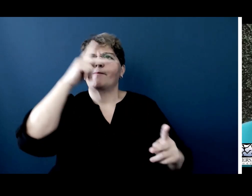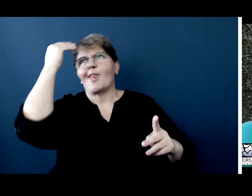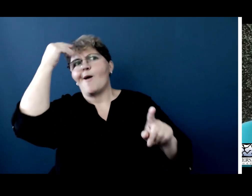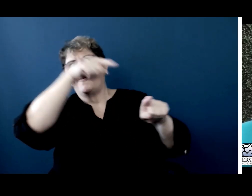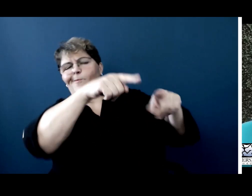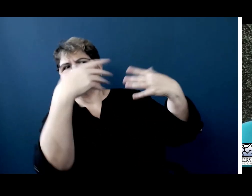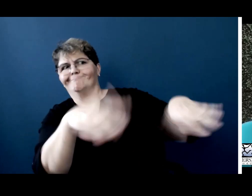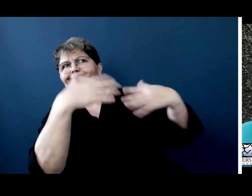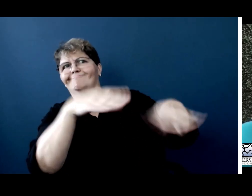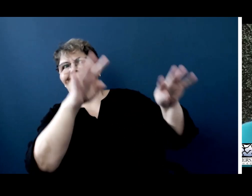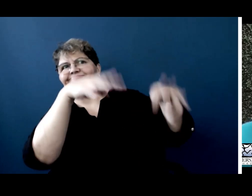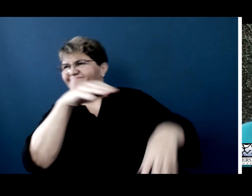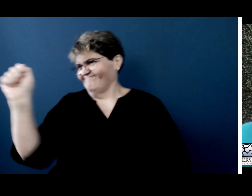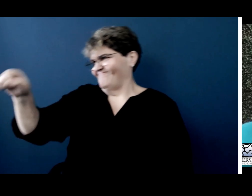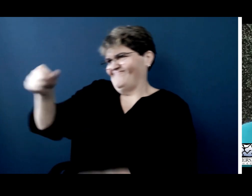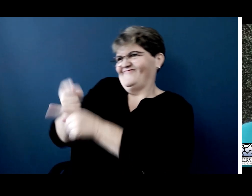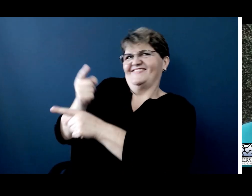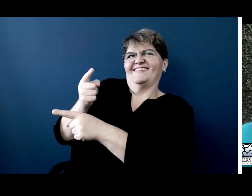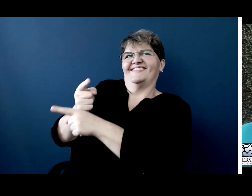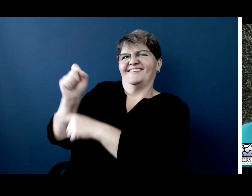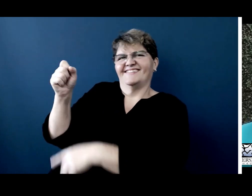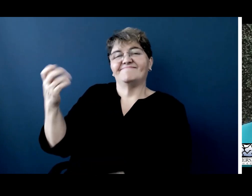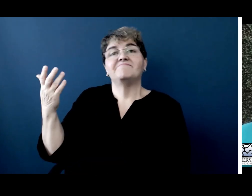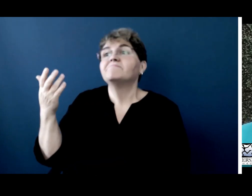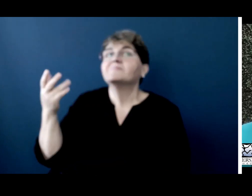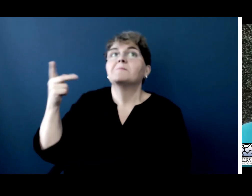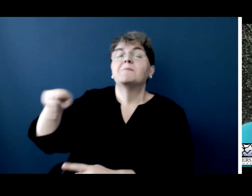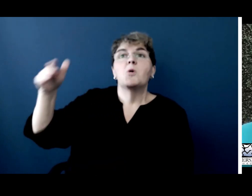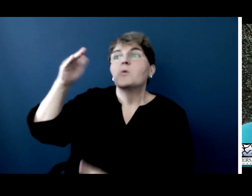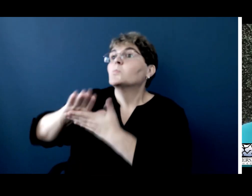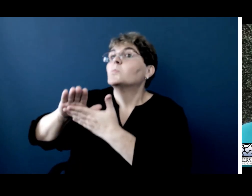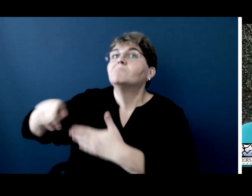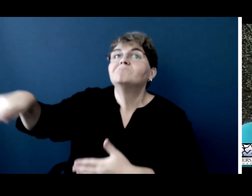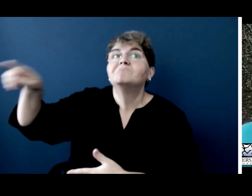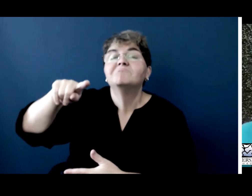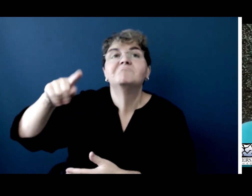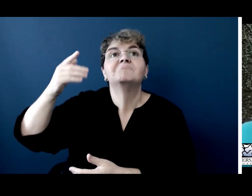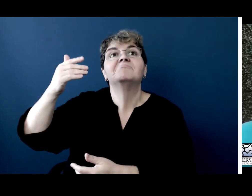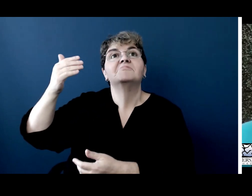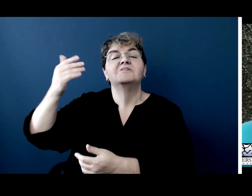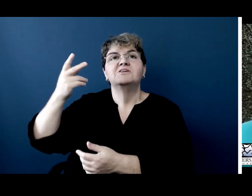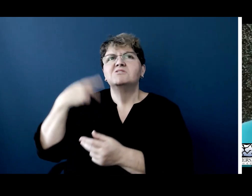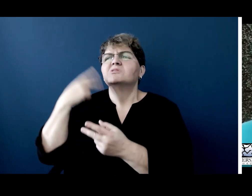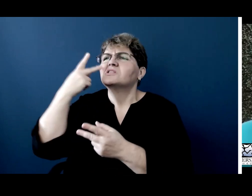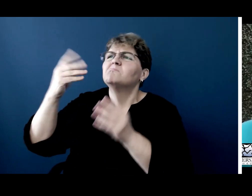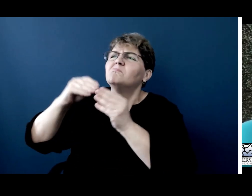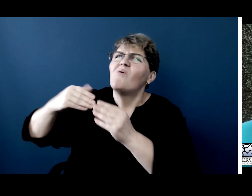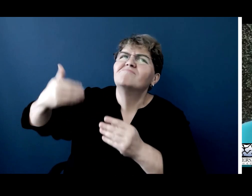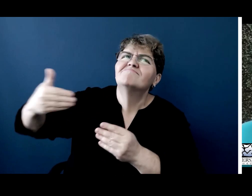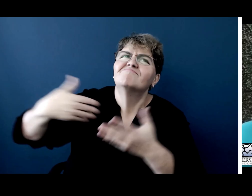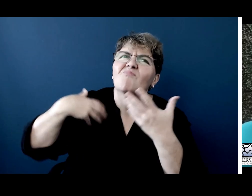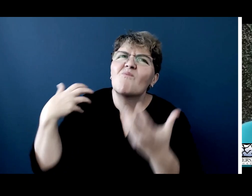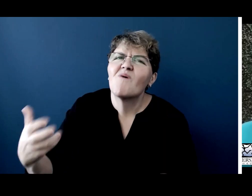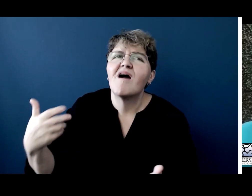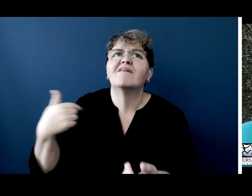Yeah. And I want to see them come here to the prom. You would love for your high school friends to come to your prom? Yeah. I haven't